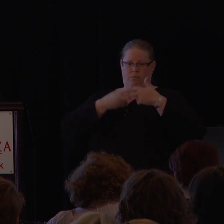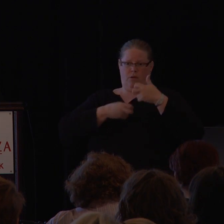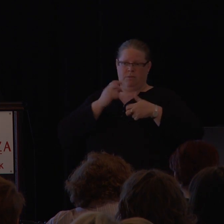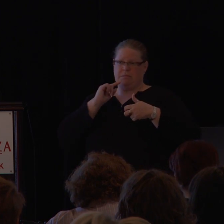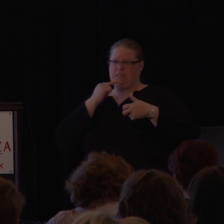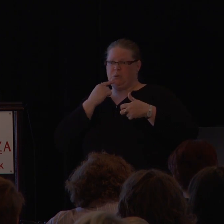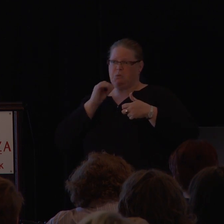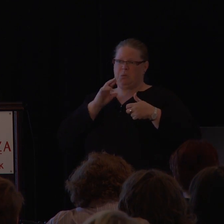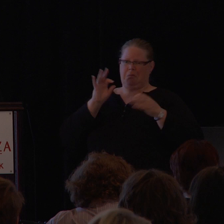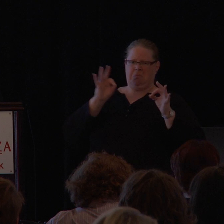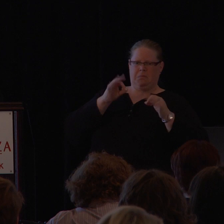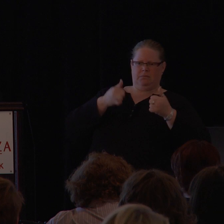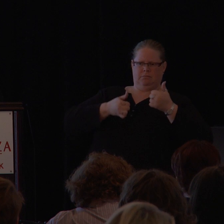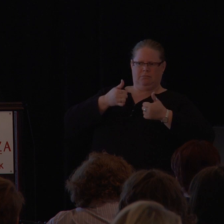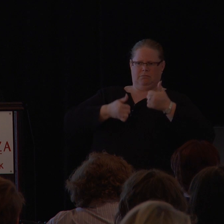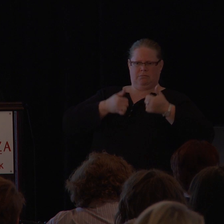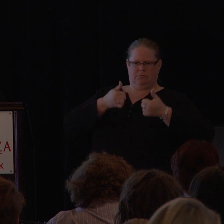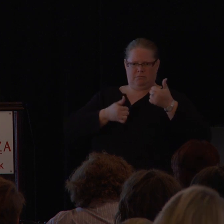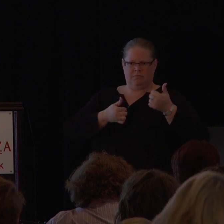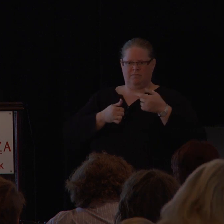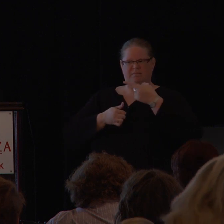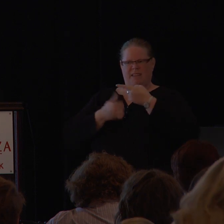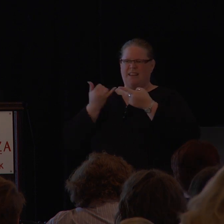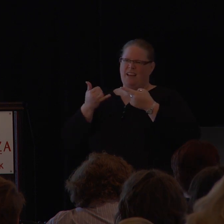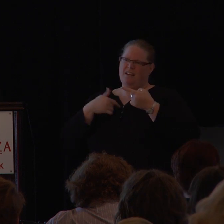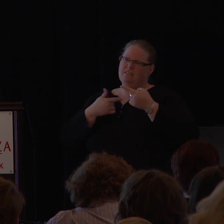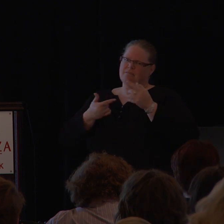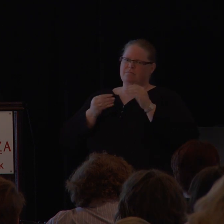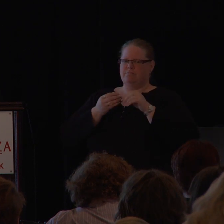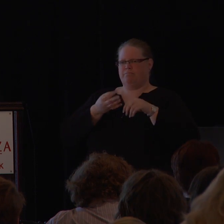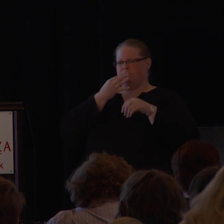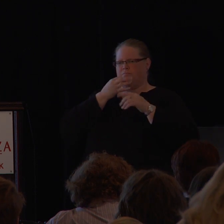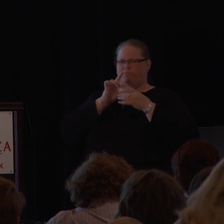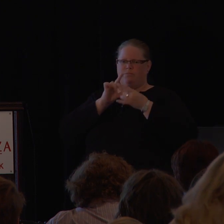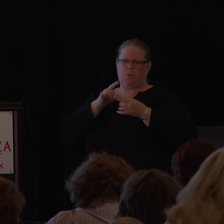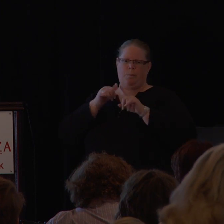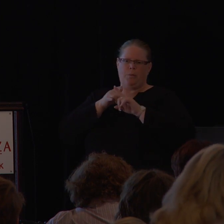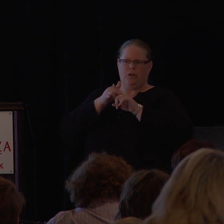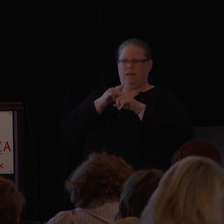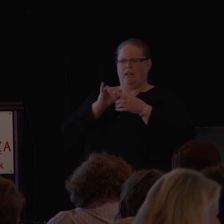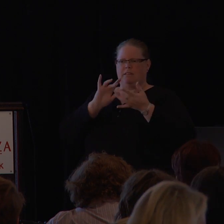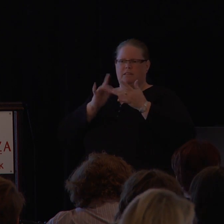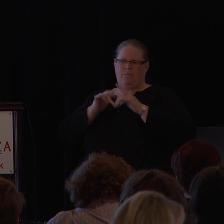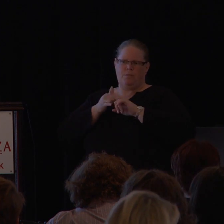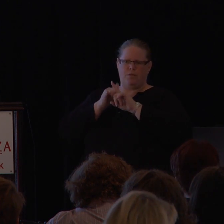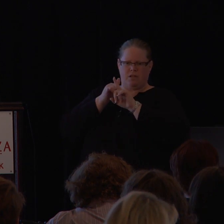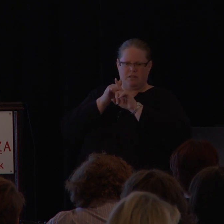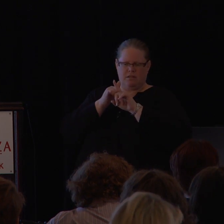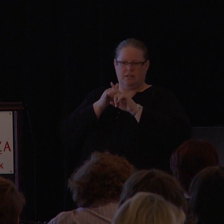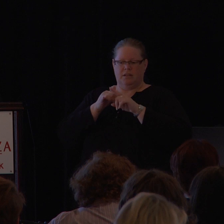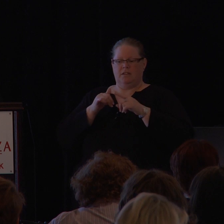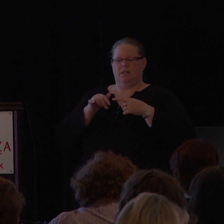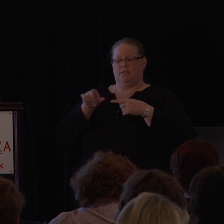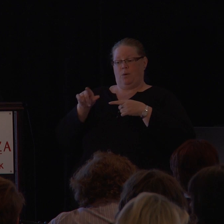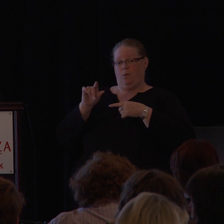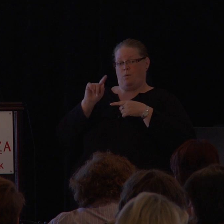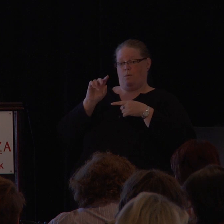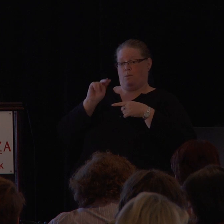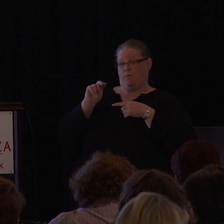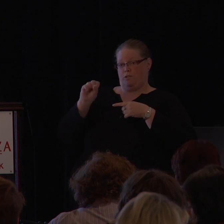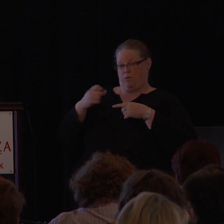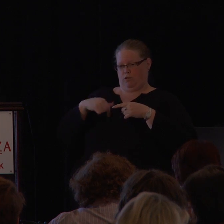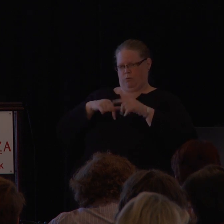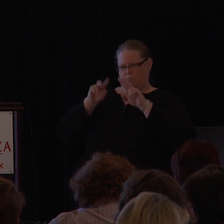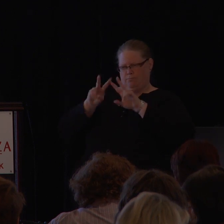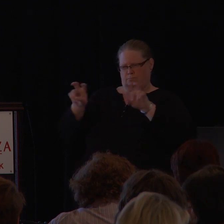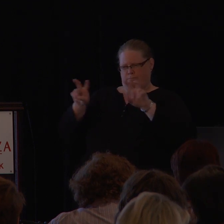more recent expertise in relation to bullying and cyberbullying, and what we did as part of that task force in Nova Scotia,